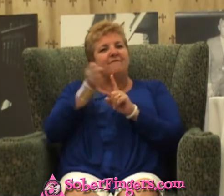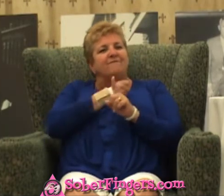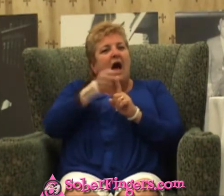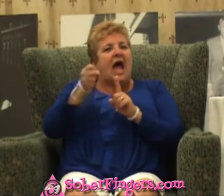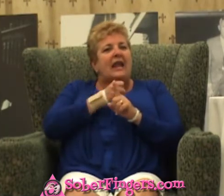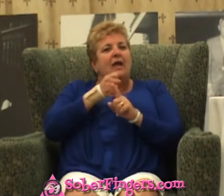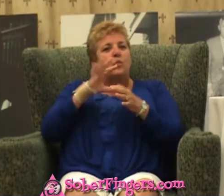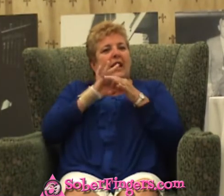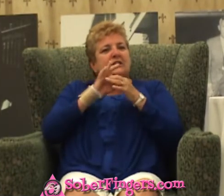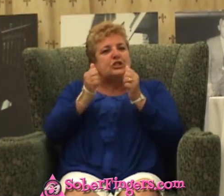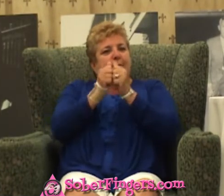boyfriend.